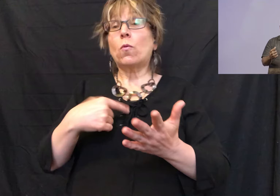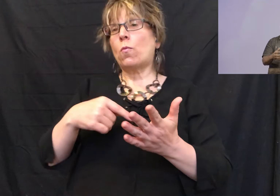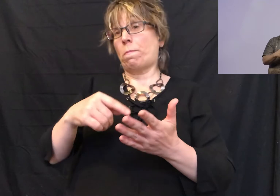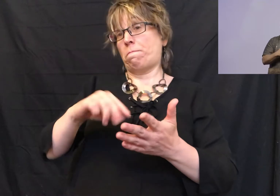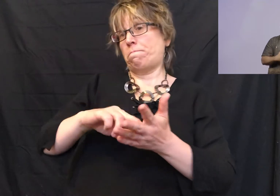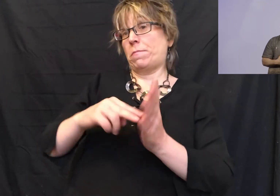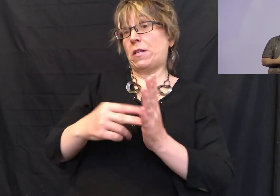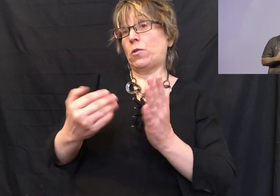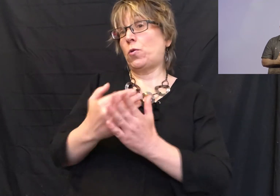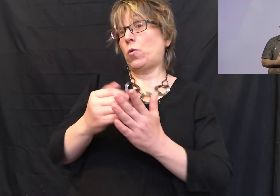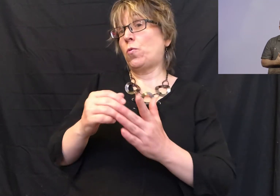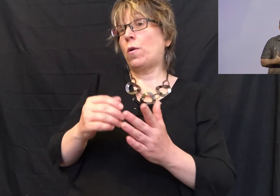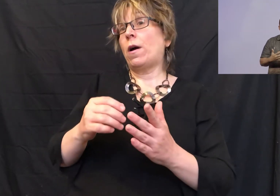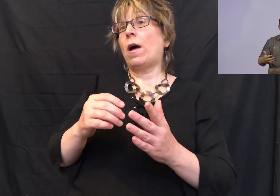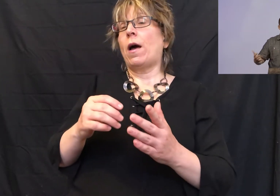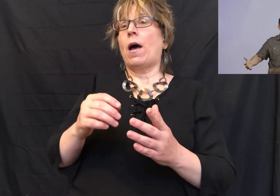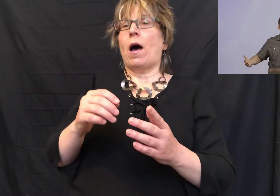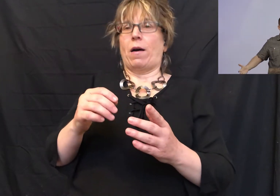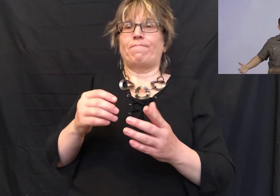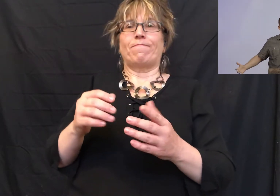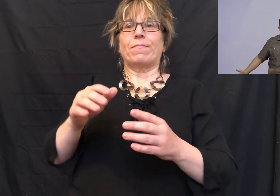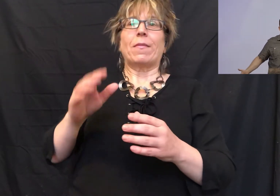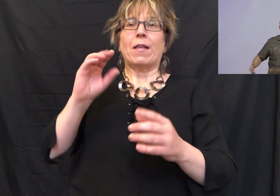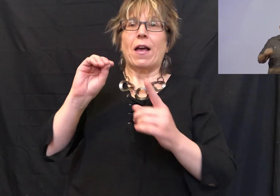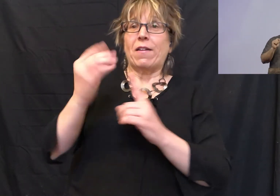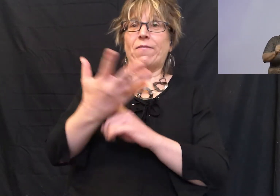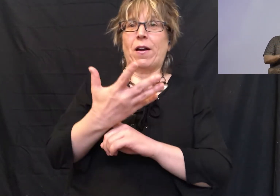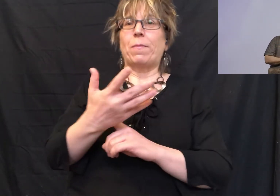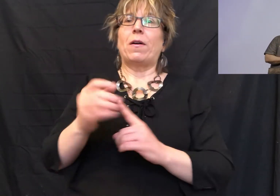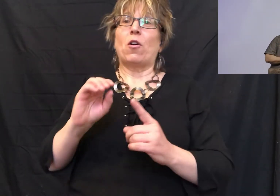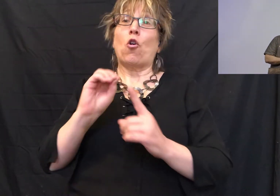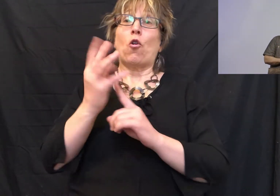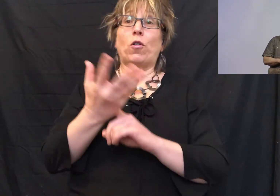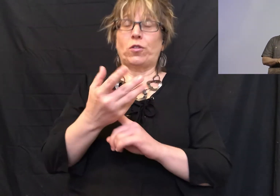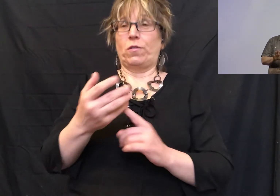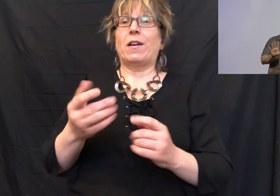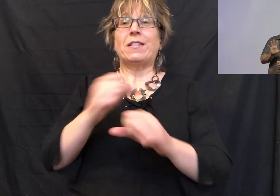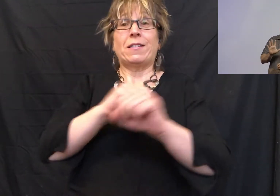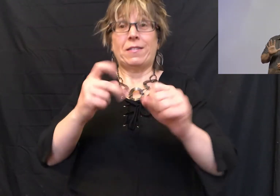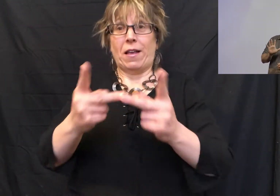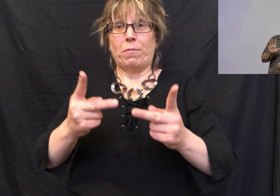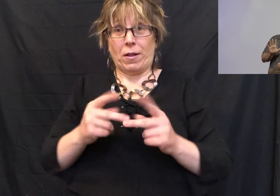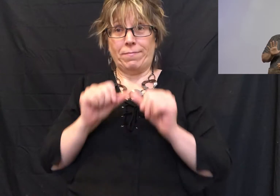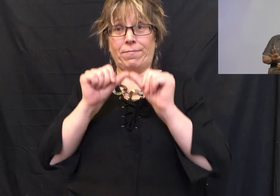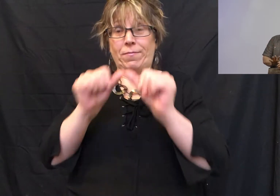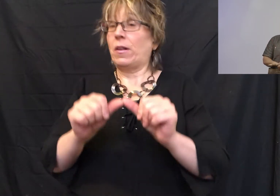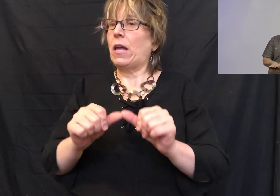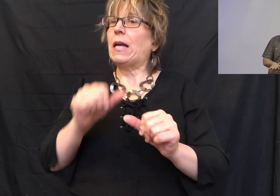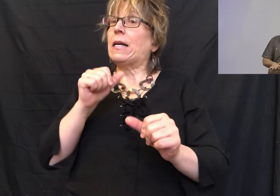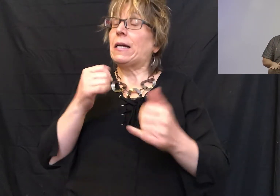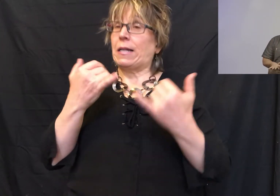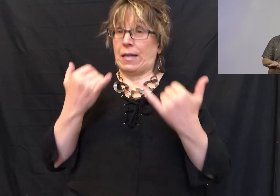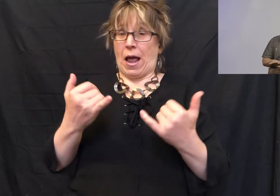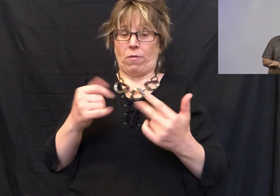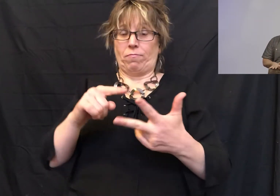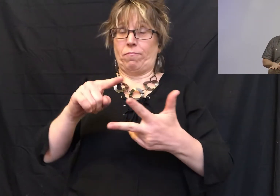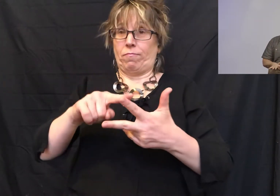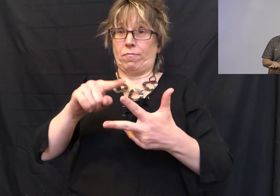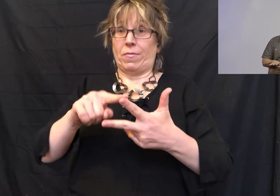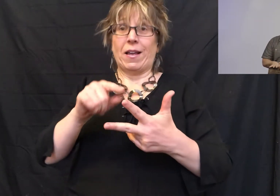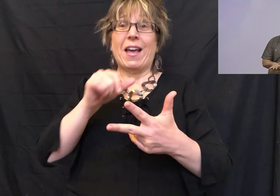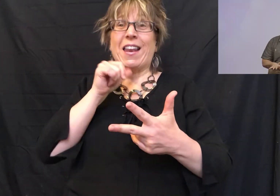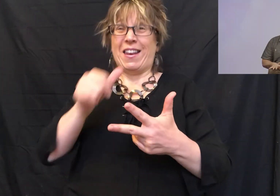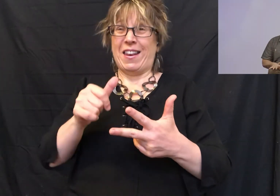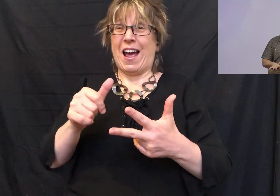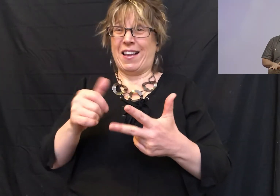us, we're creating an environment, a culture, where it's a safe place to be. This week we're talking about, and this one's not going to be easy. I'm just going to give you a heads